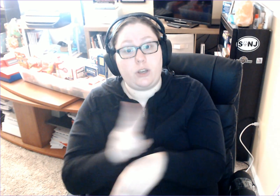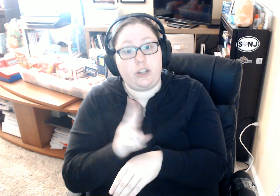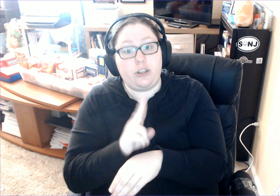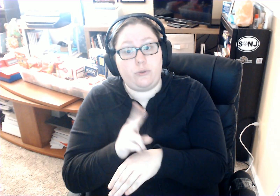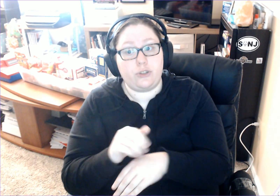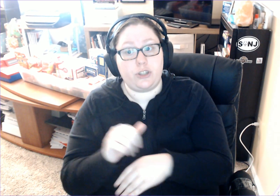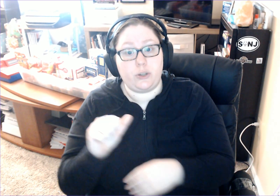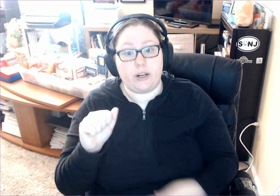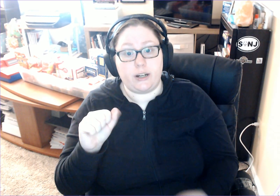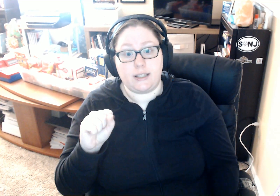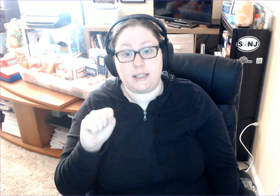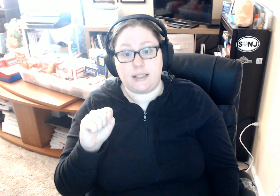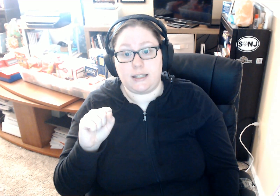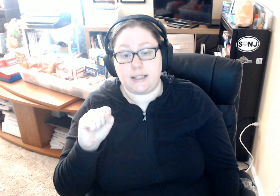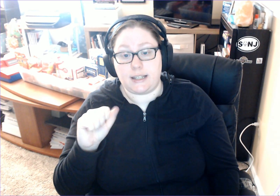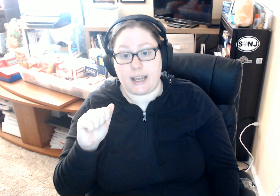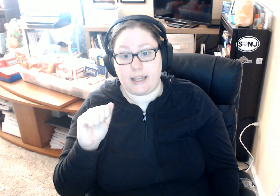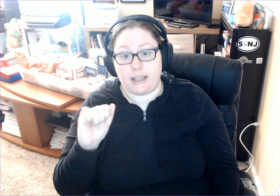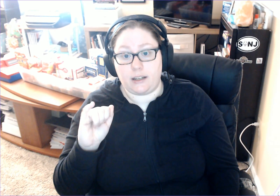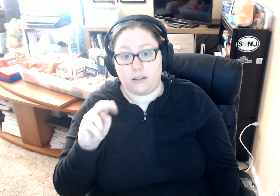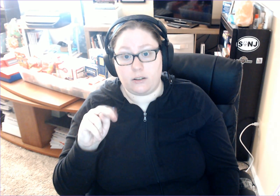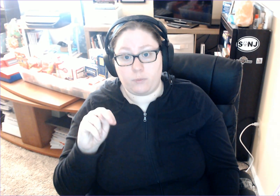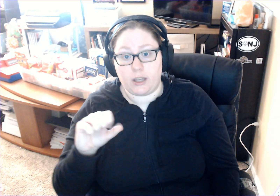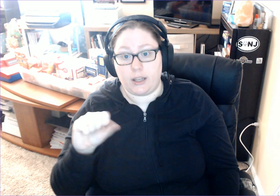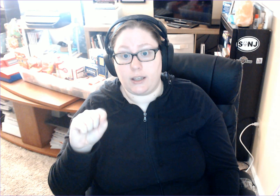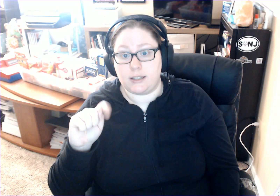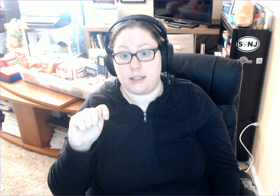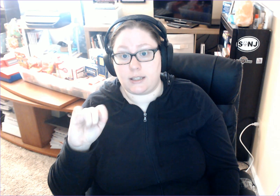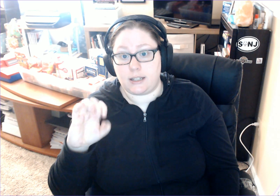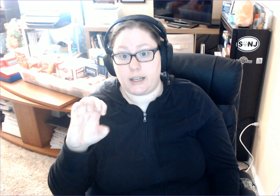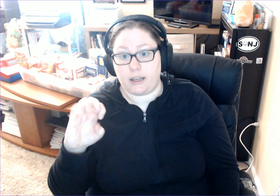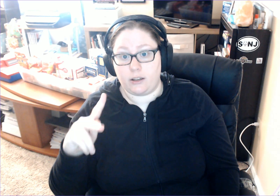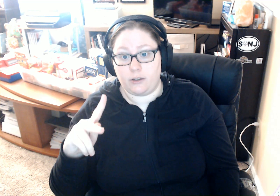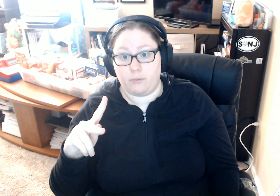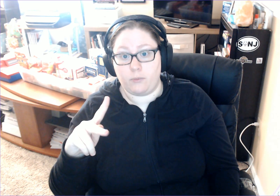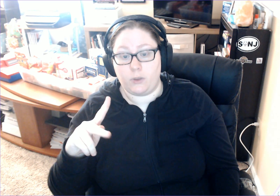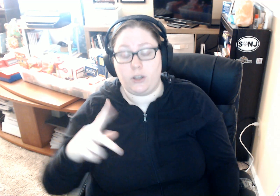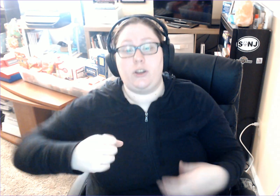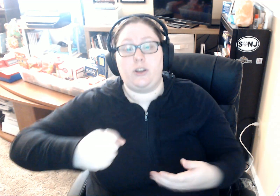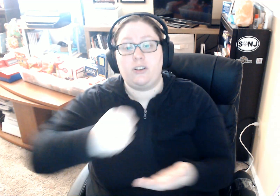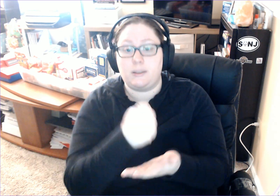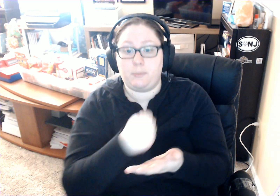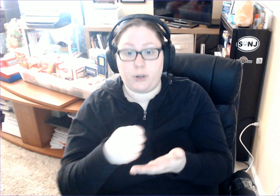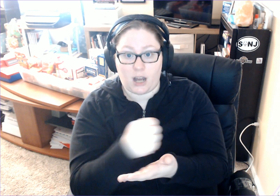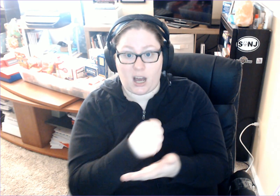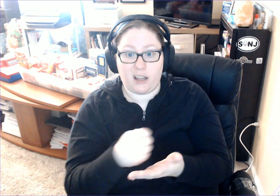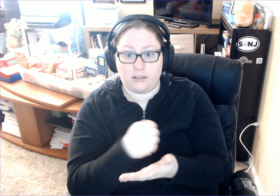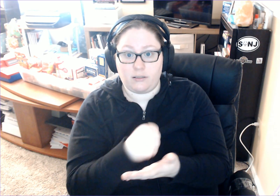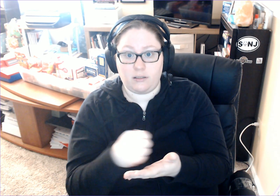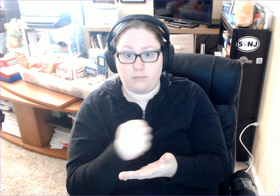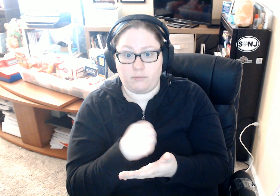use your stain stick to put on